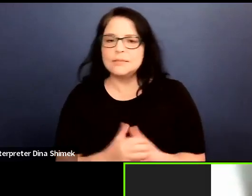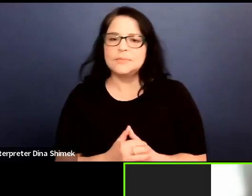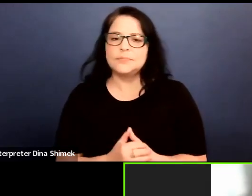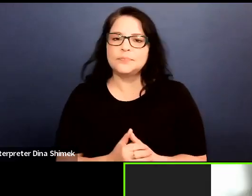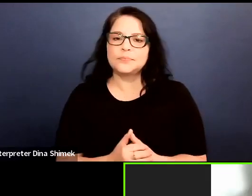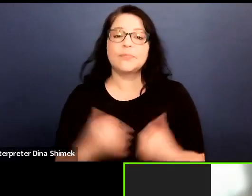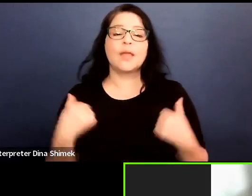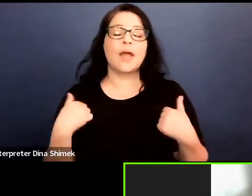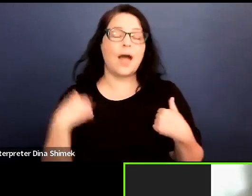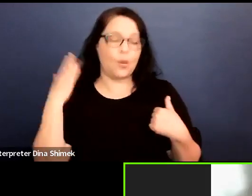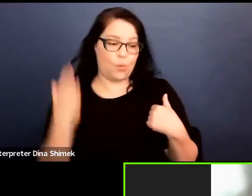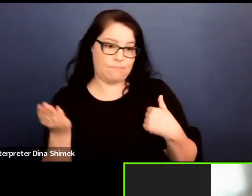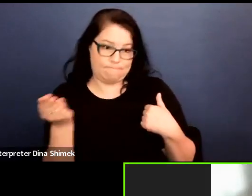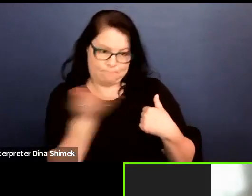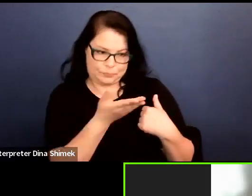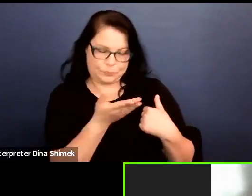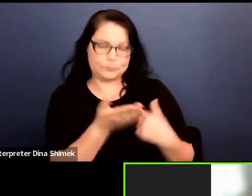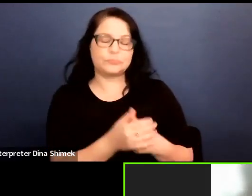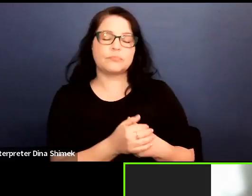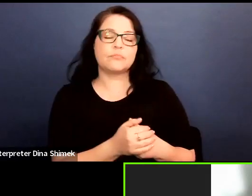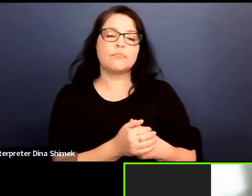I would tell them that